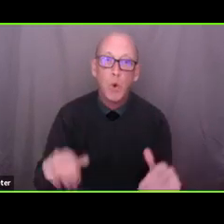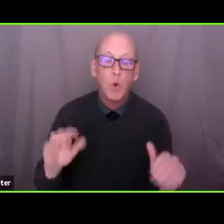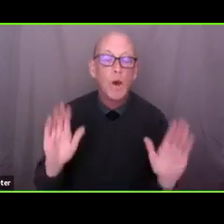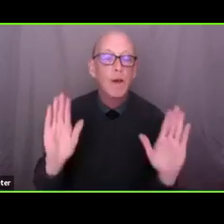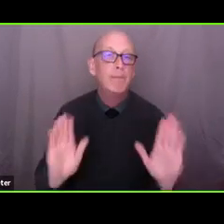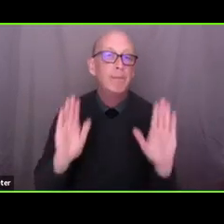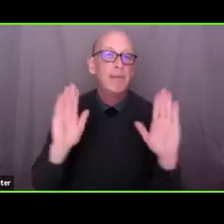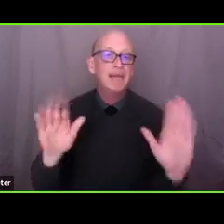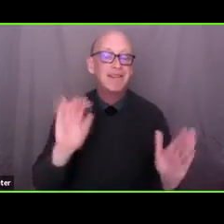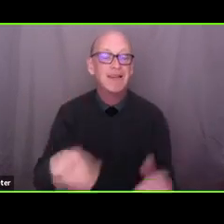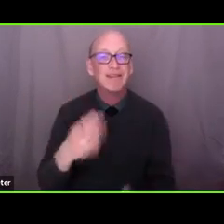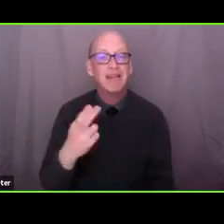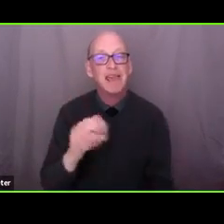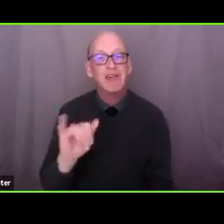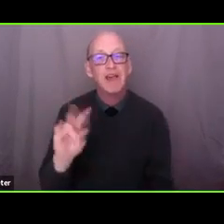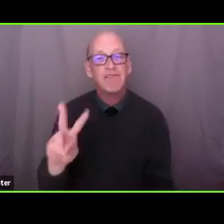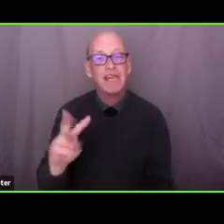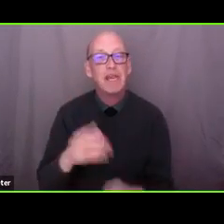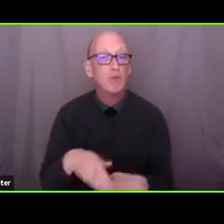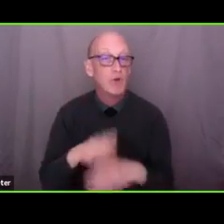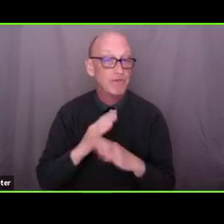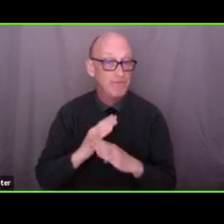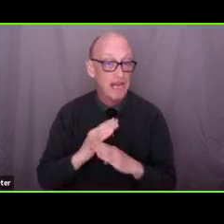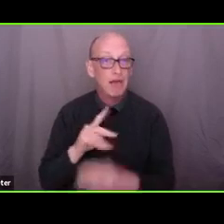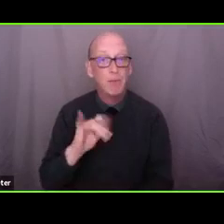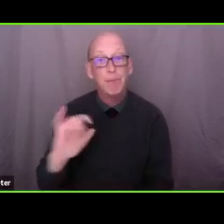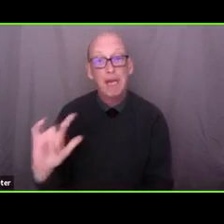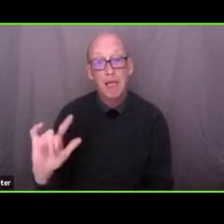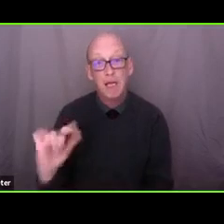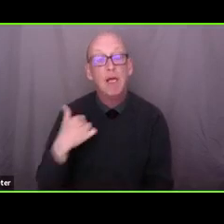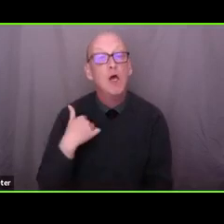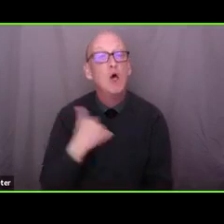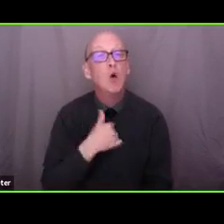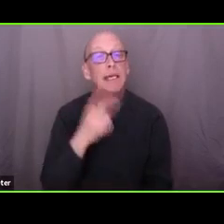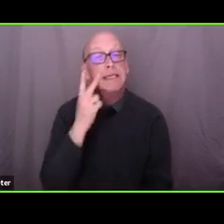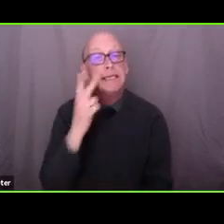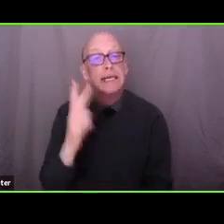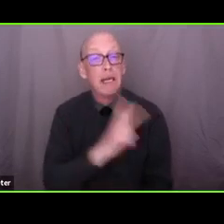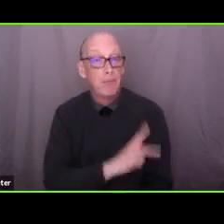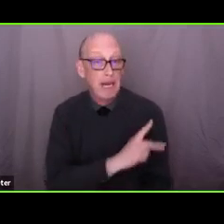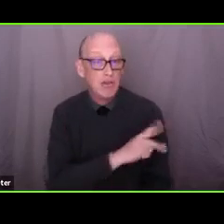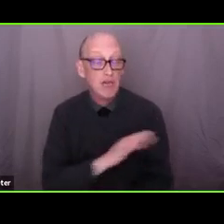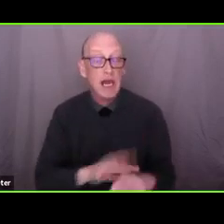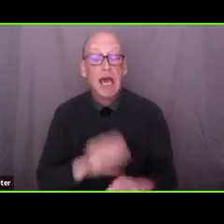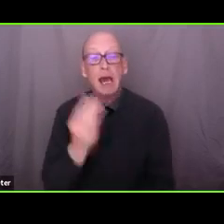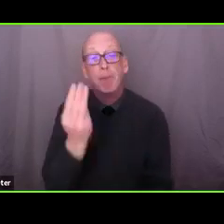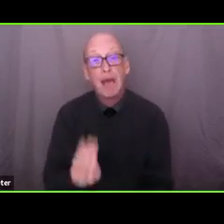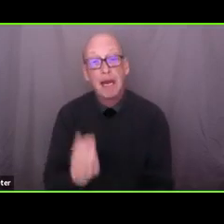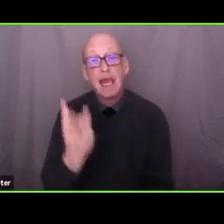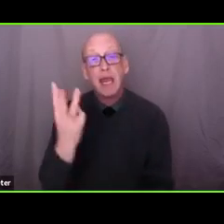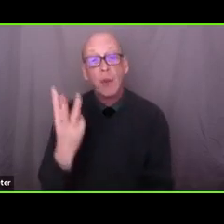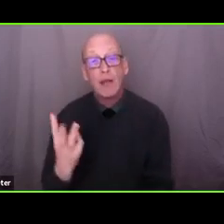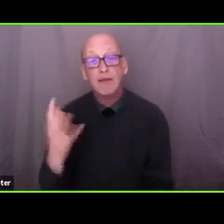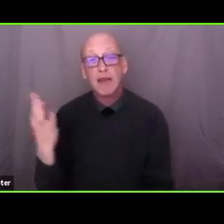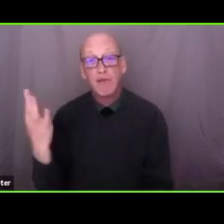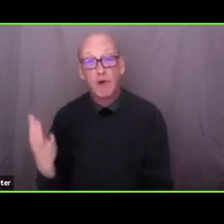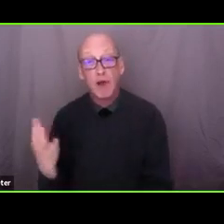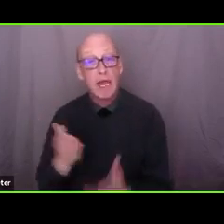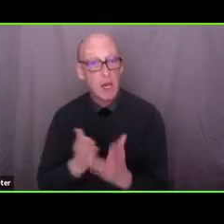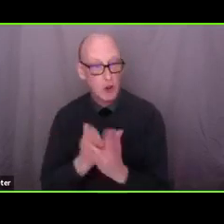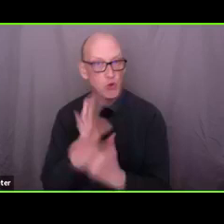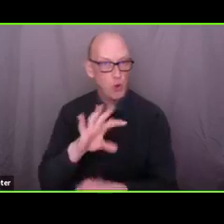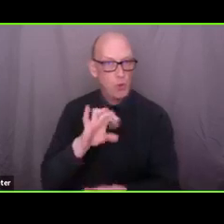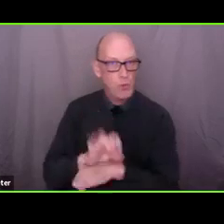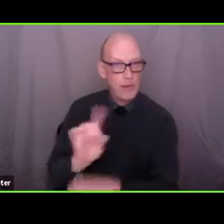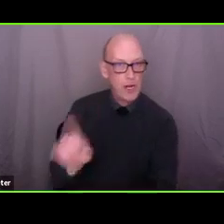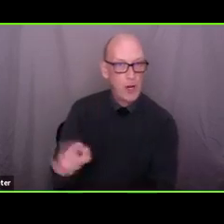HIV prevention pill. So we are currently seeing patients on Mondays, Wednesdays, and Fridays by appointment. And I